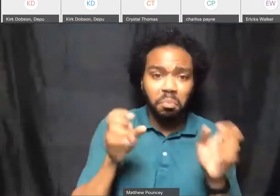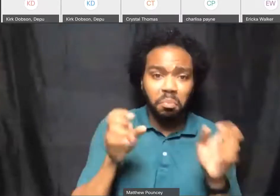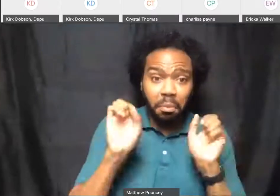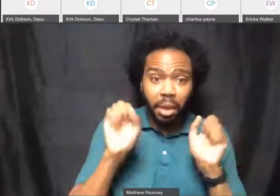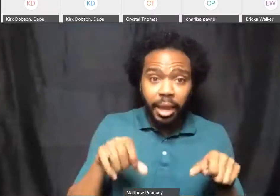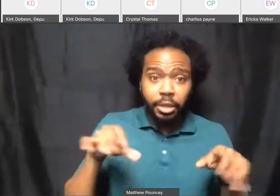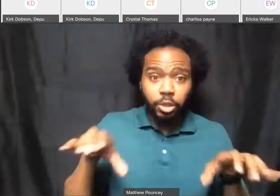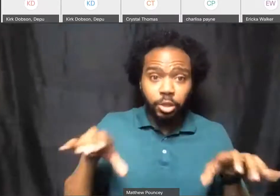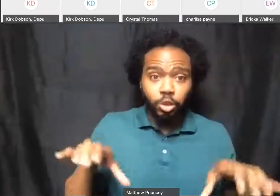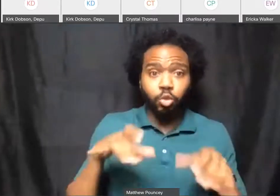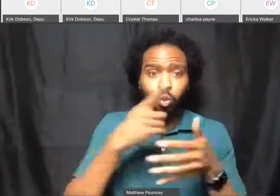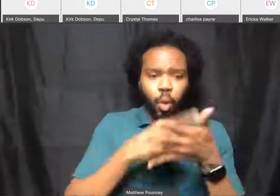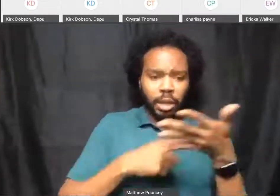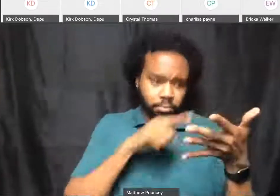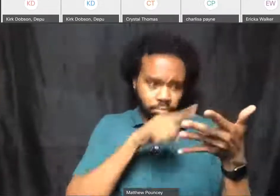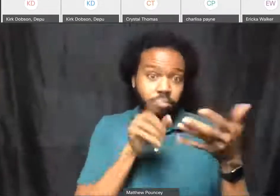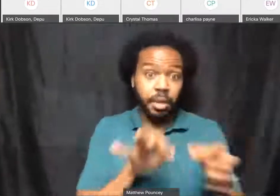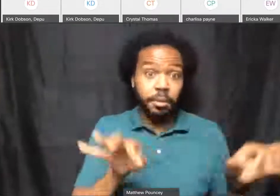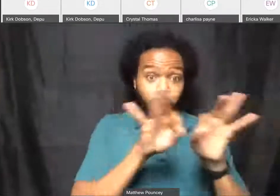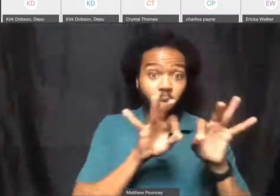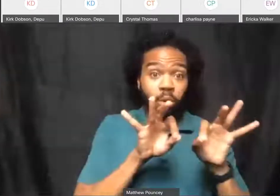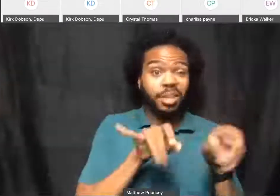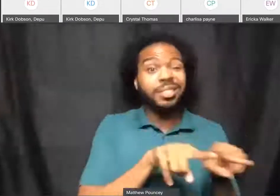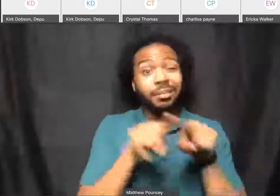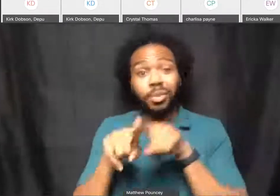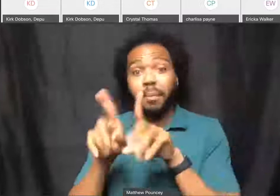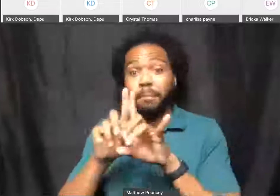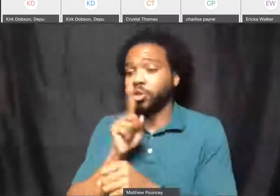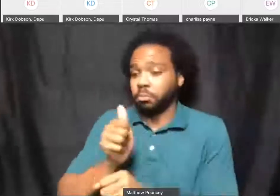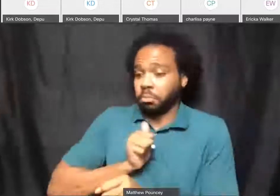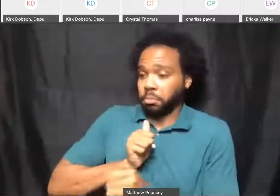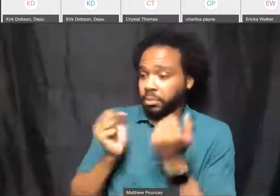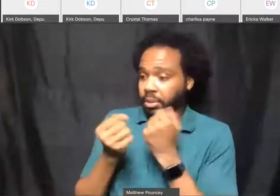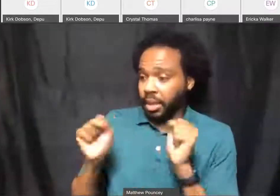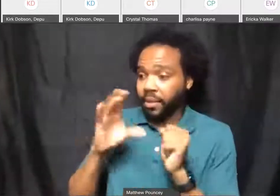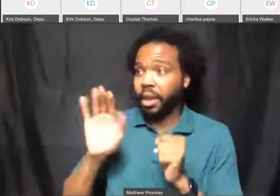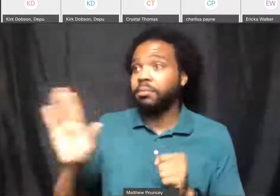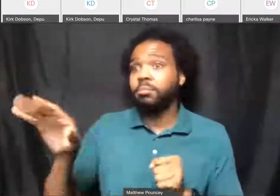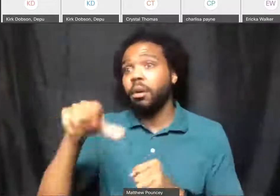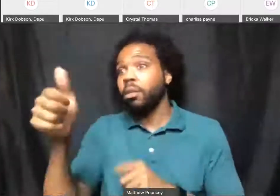while ensuring our own and other people's safety and health in the meantime. Thank you.